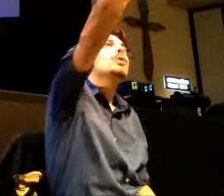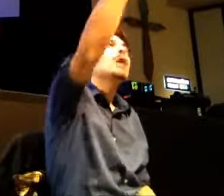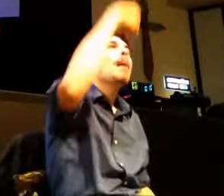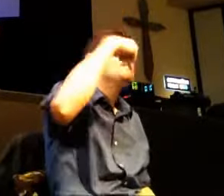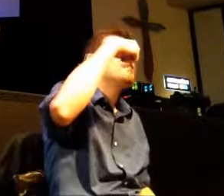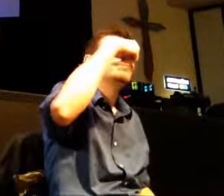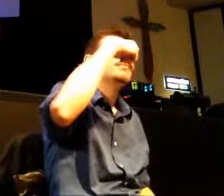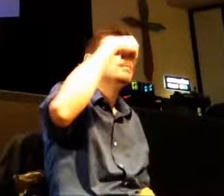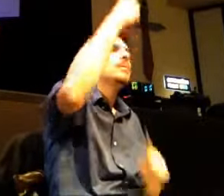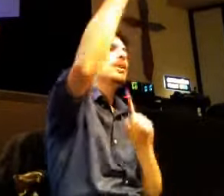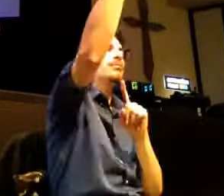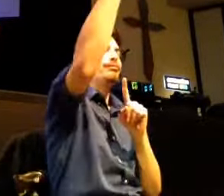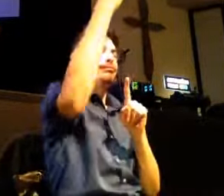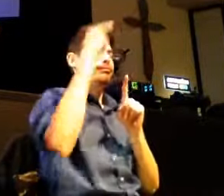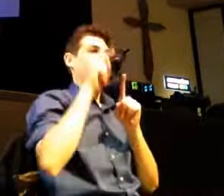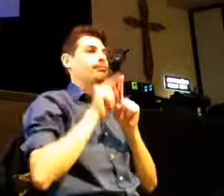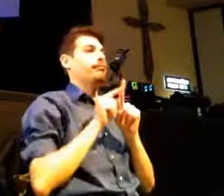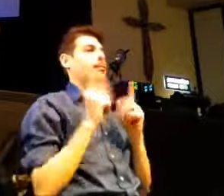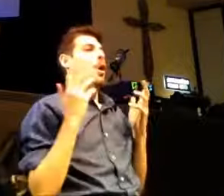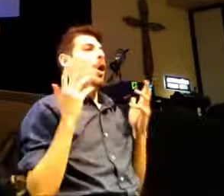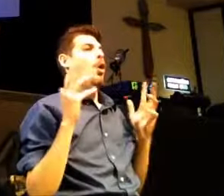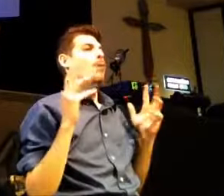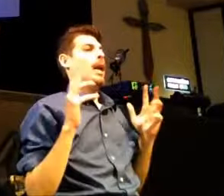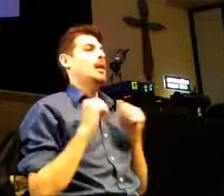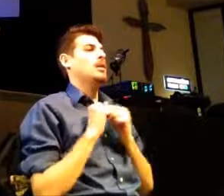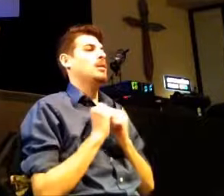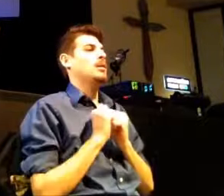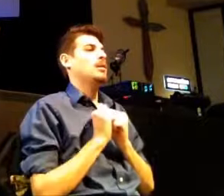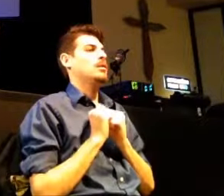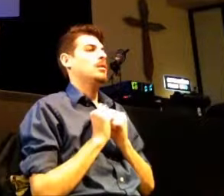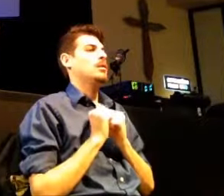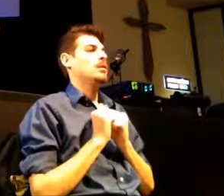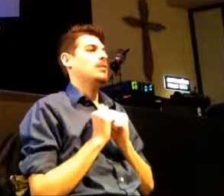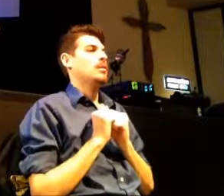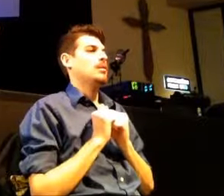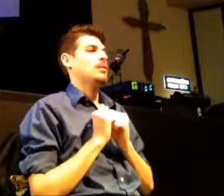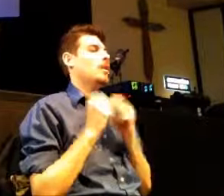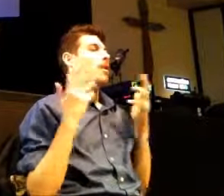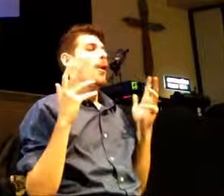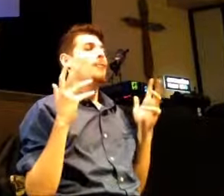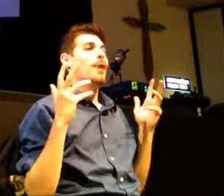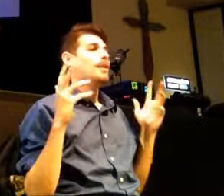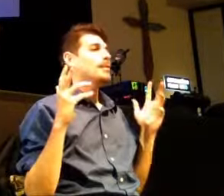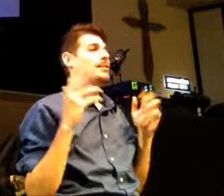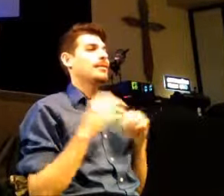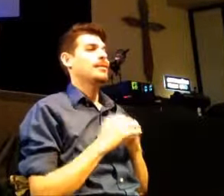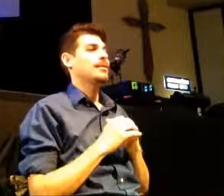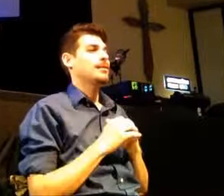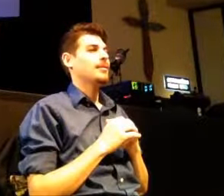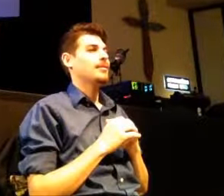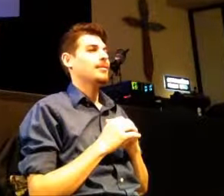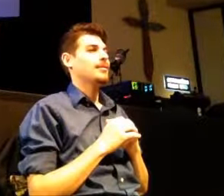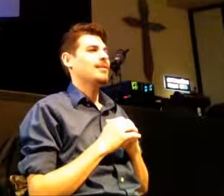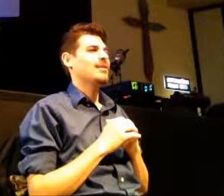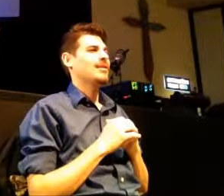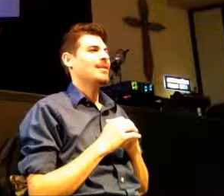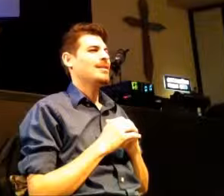In the midst of this storm, Jesus shows, I love that about you. He shows up in this